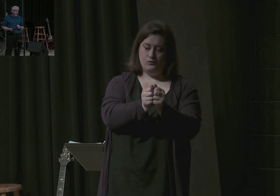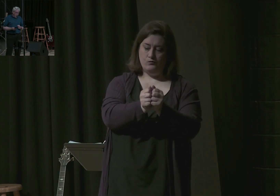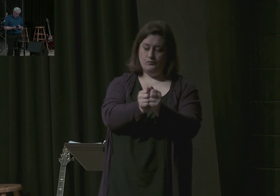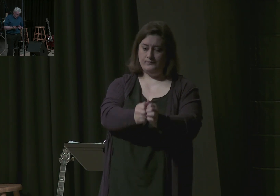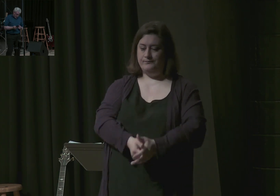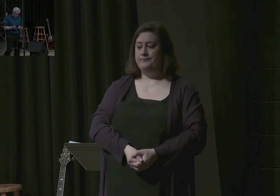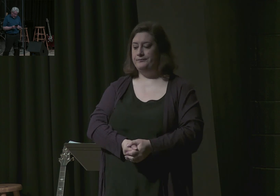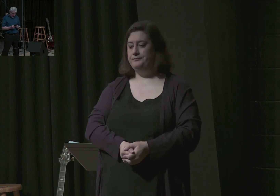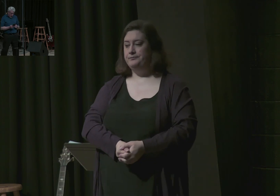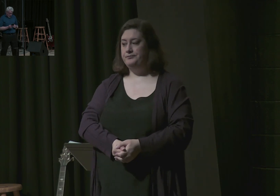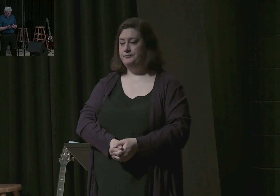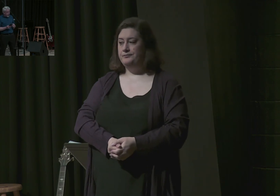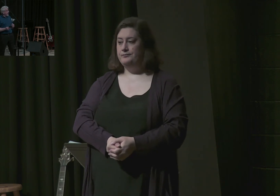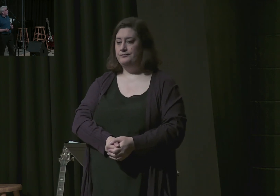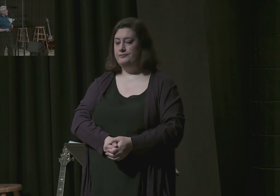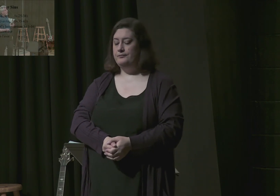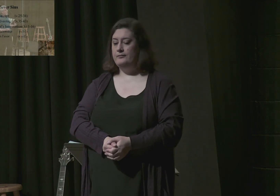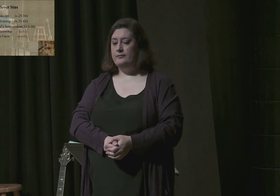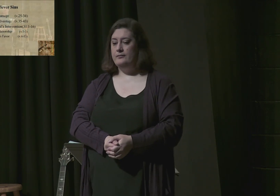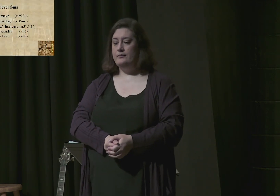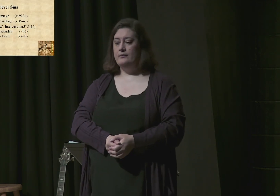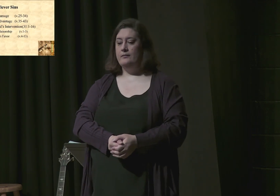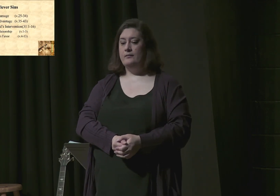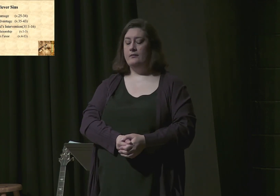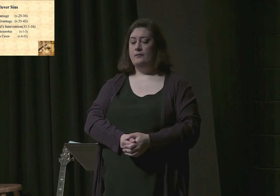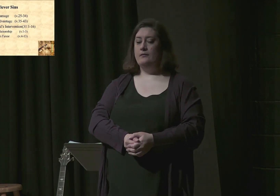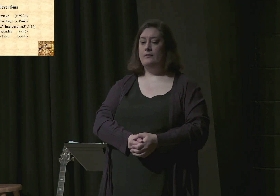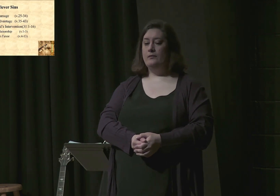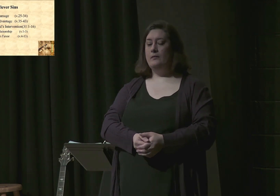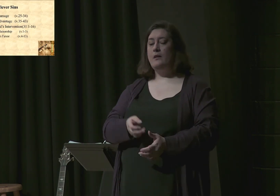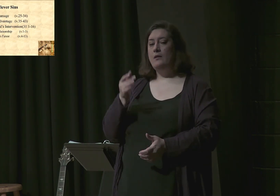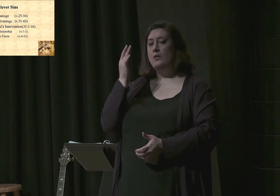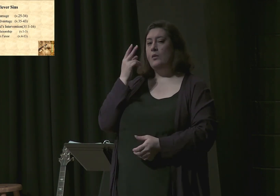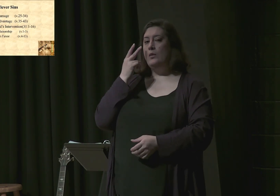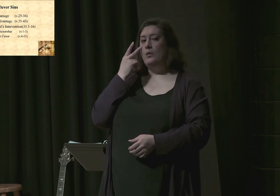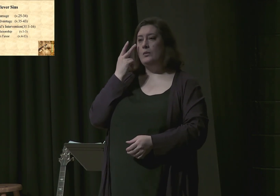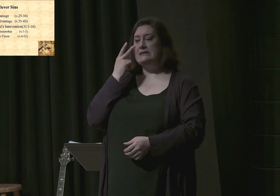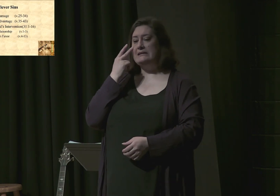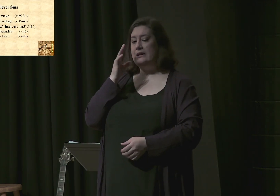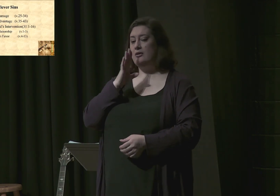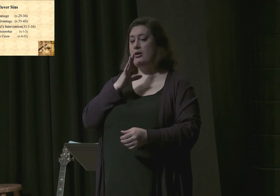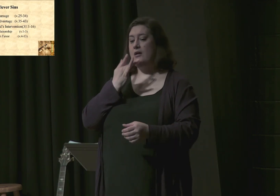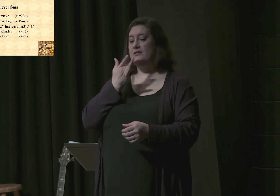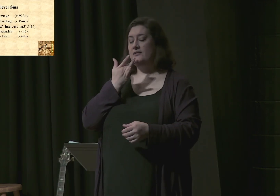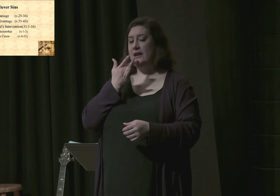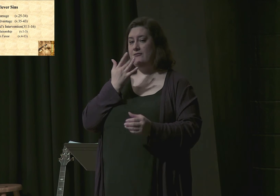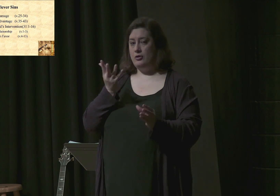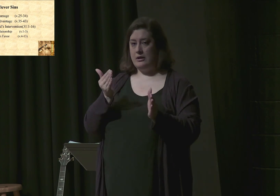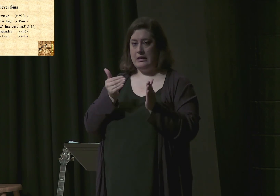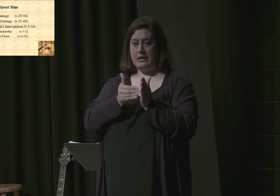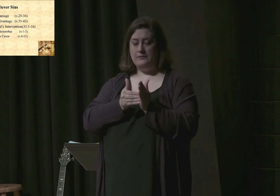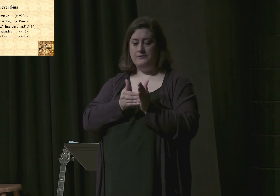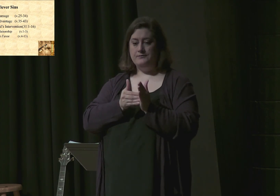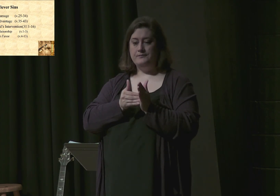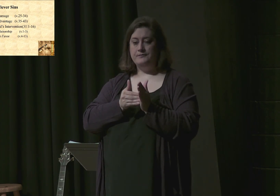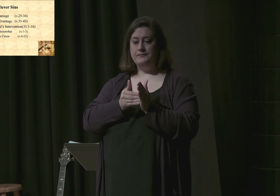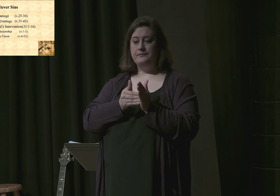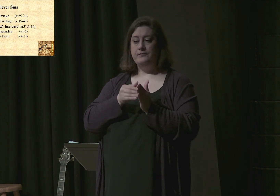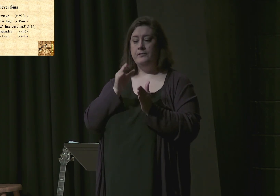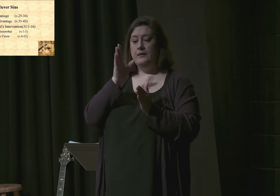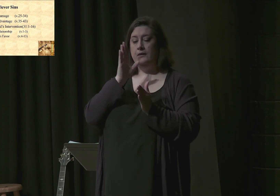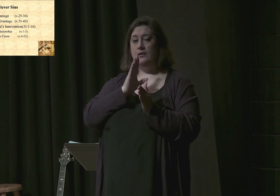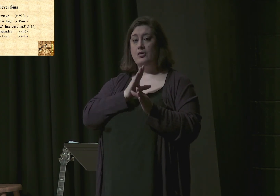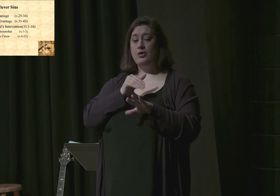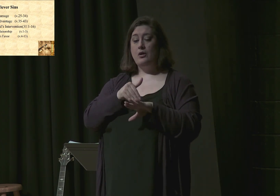In verses 4 to 13, then we have the rehearsal of God's favor. Jacob sent and called Rachel and